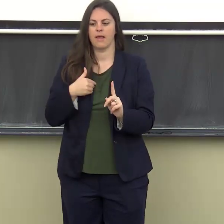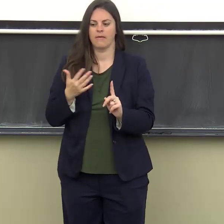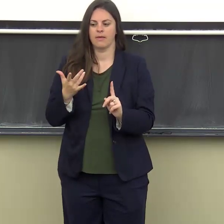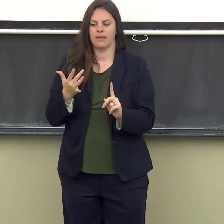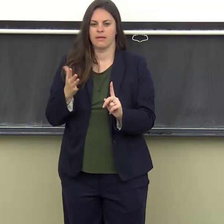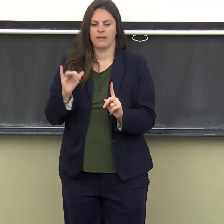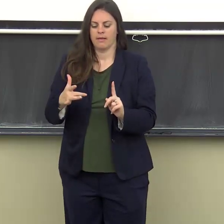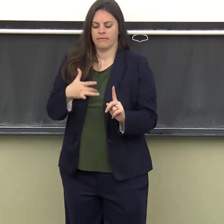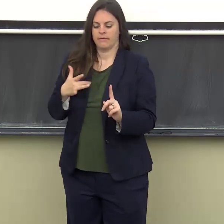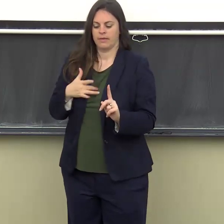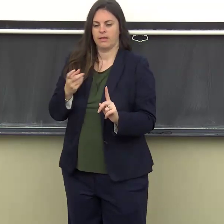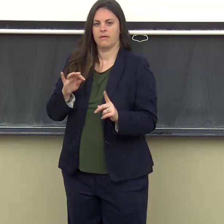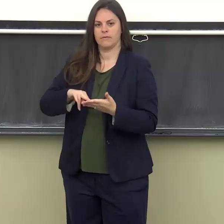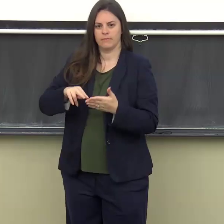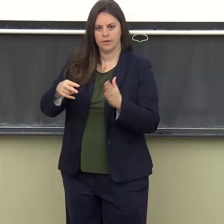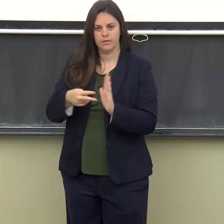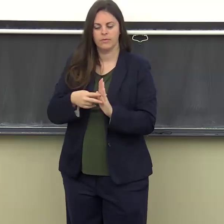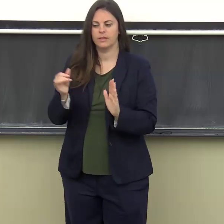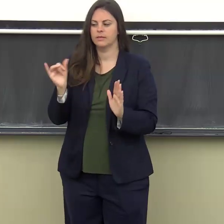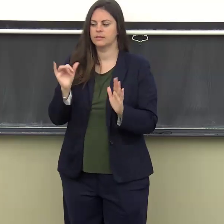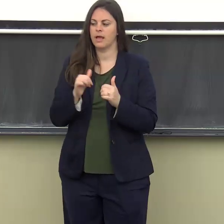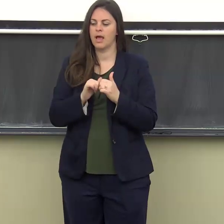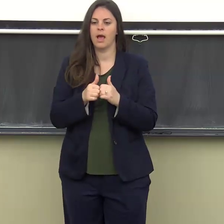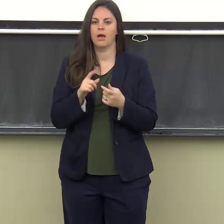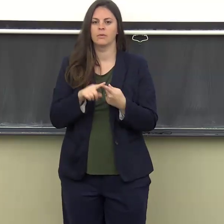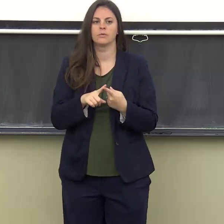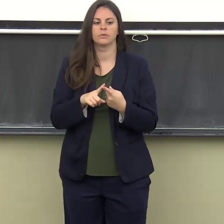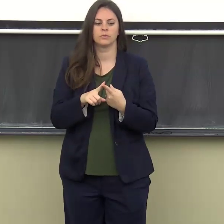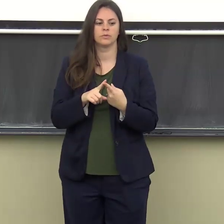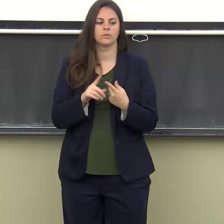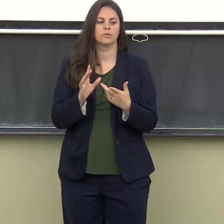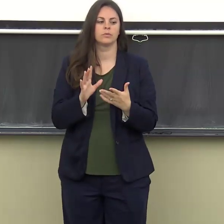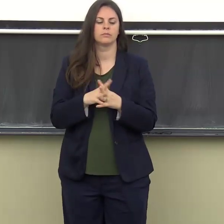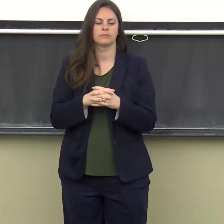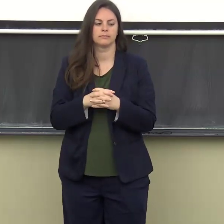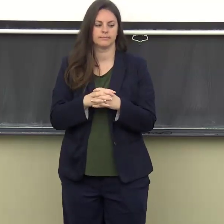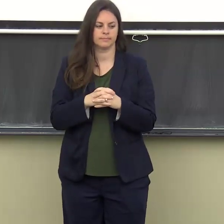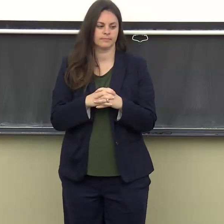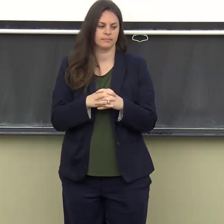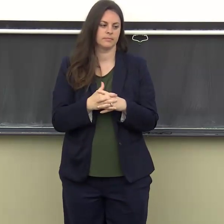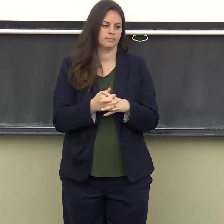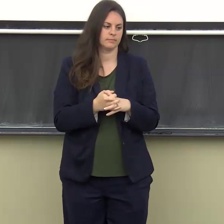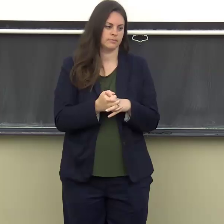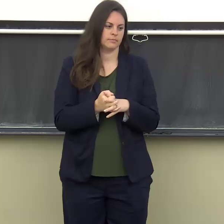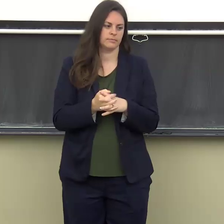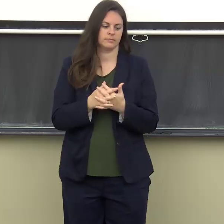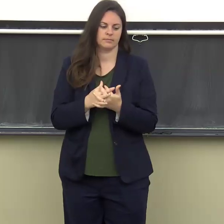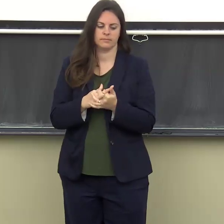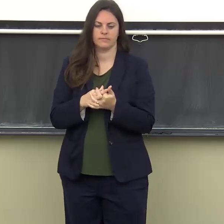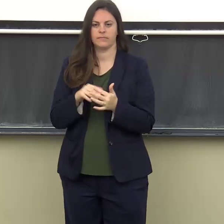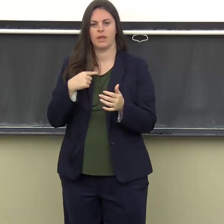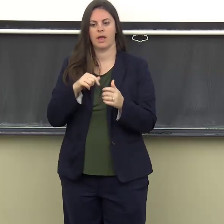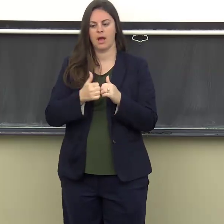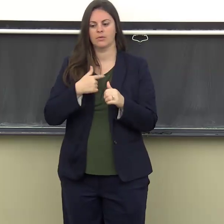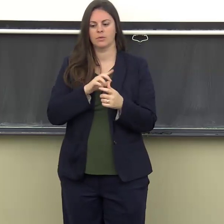of purpose. Like how do we, and how being able to support accessibility in one's